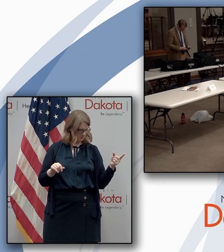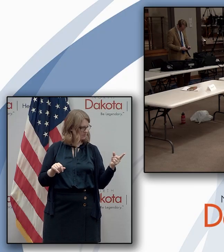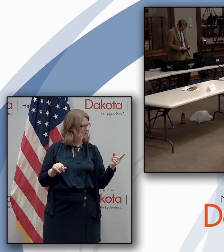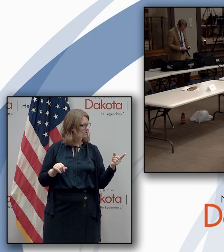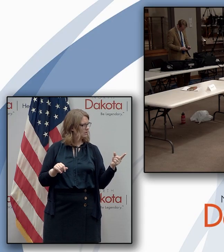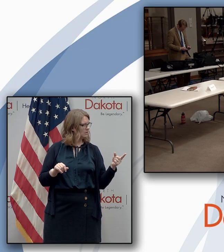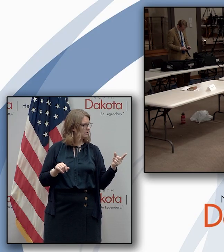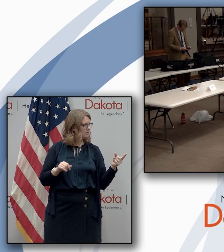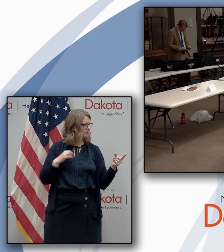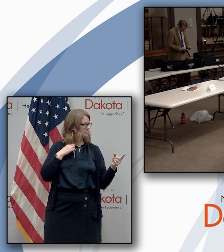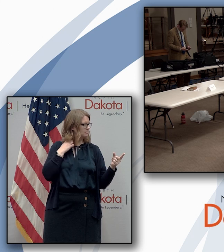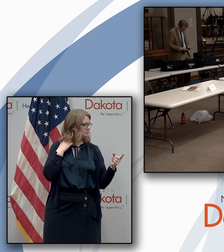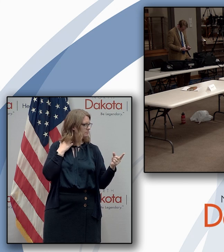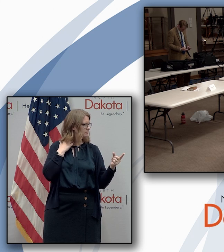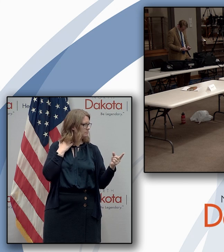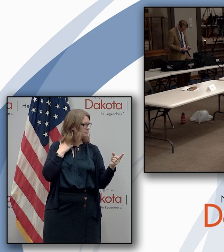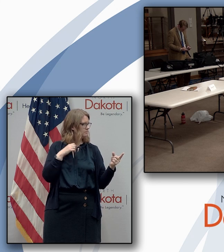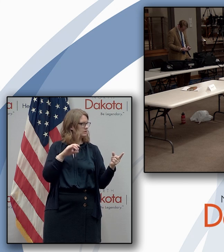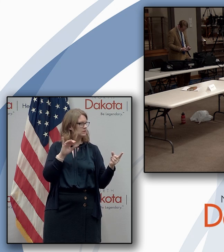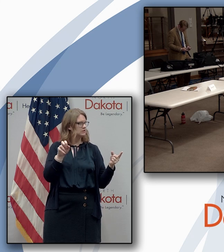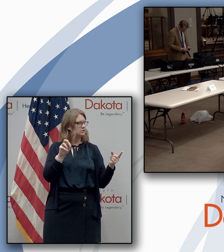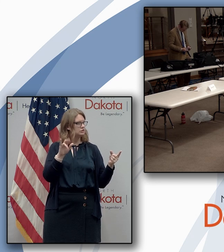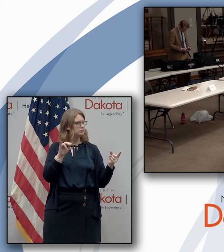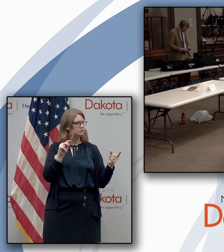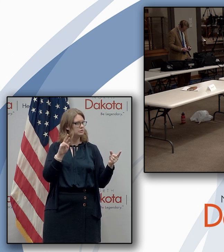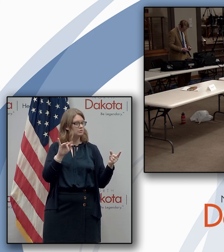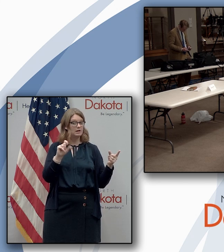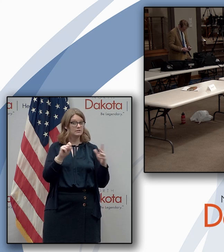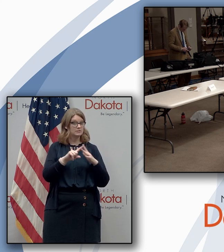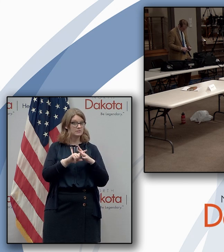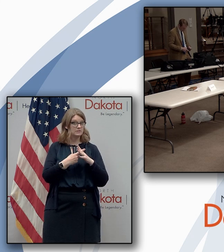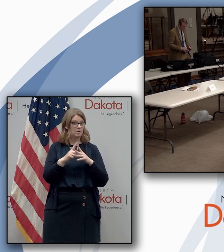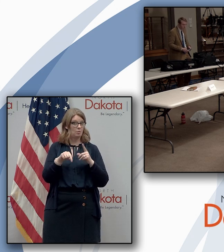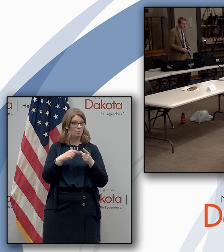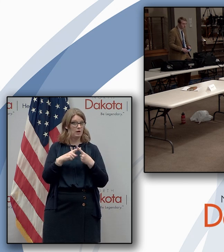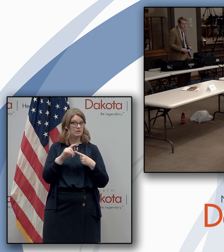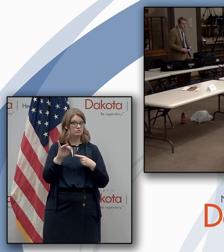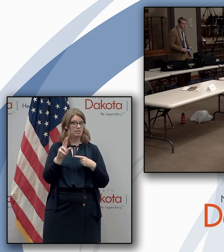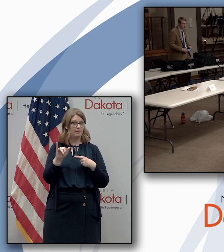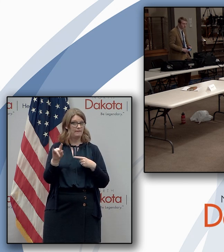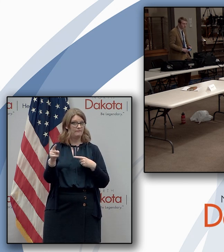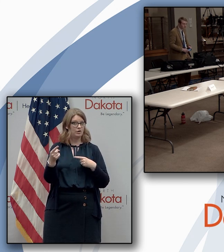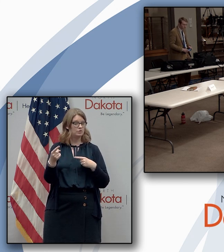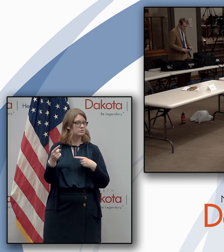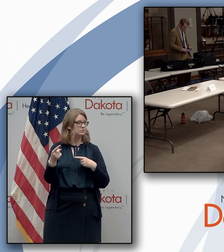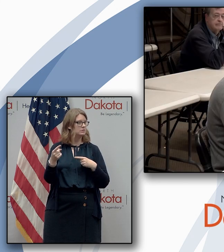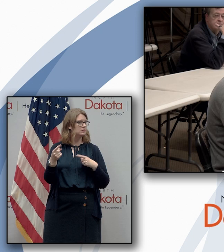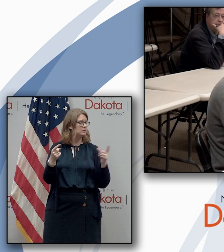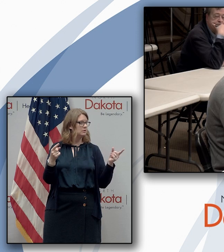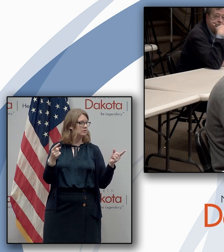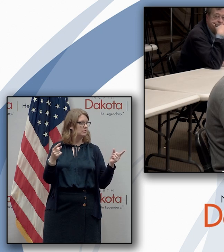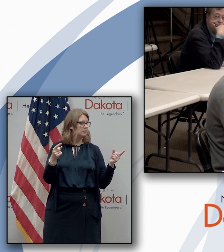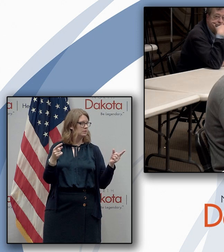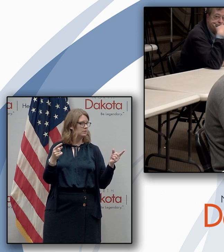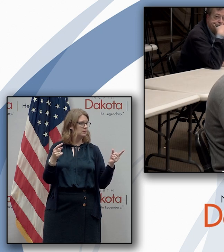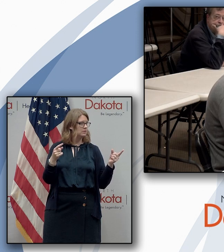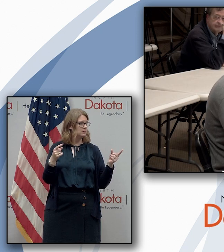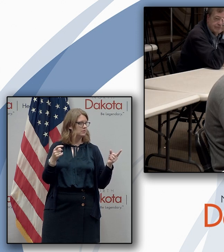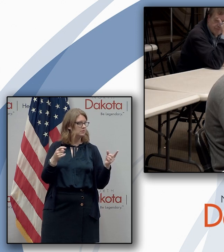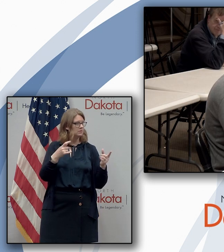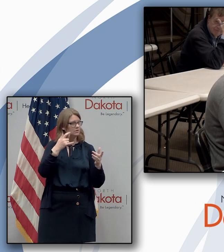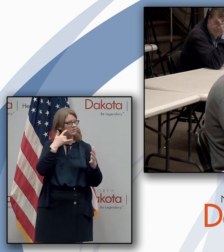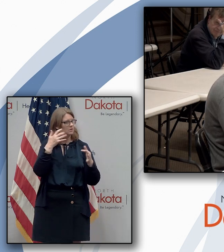mentioned that jury trials are going to start on July 1st, but you also noted that the